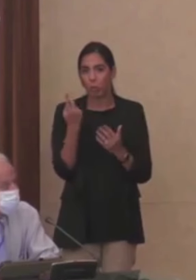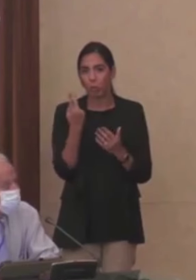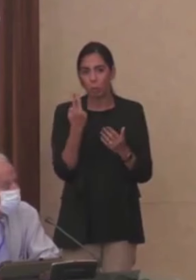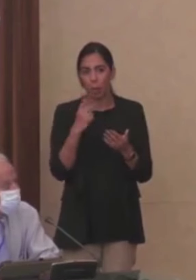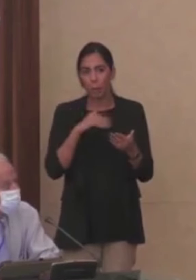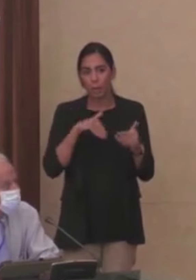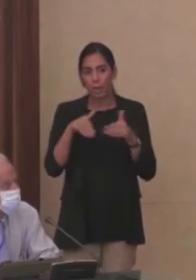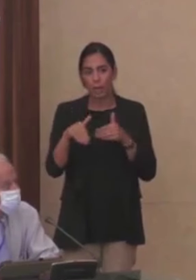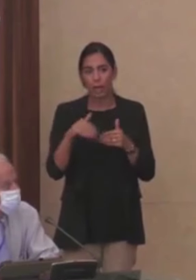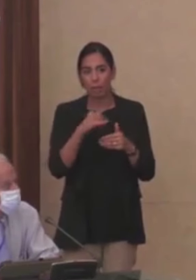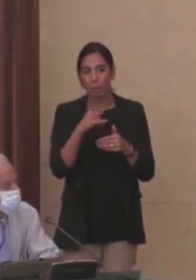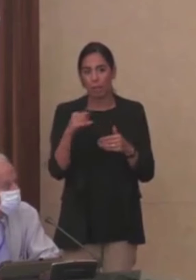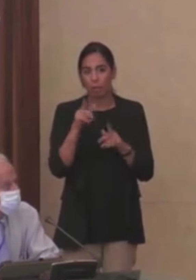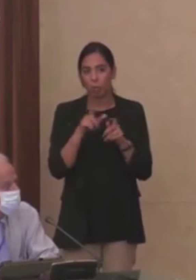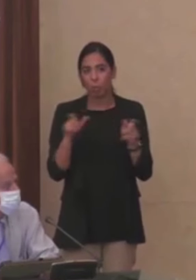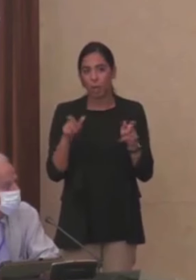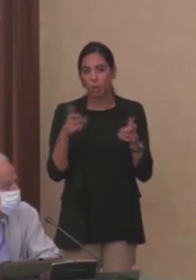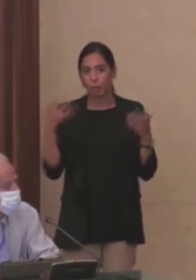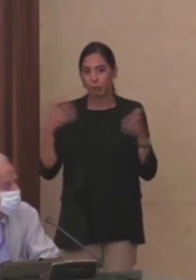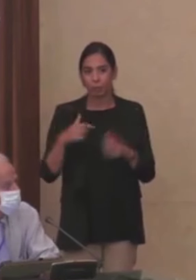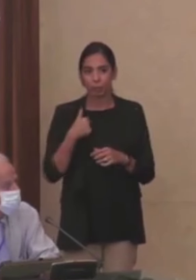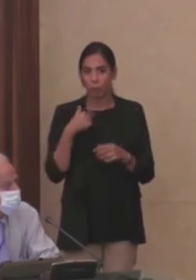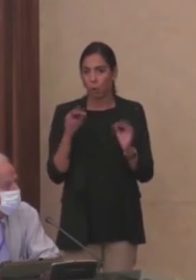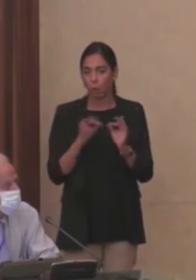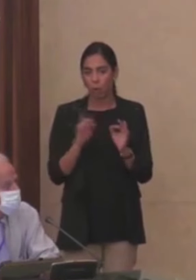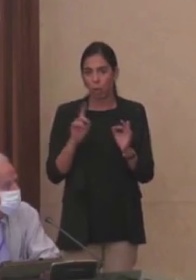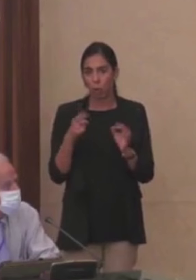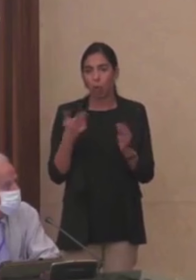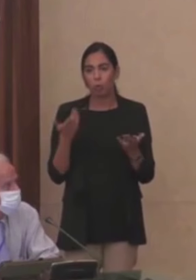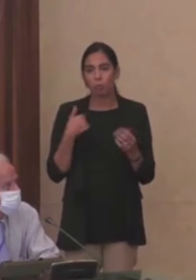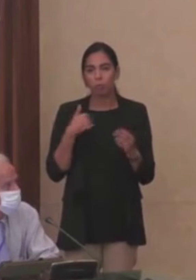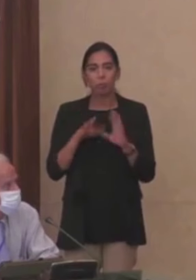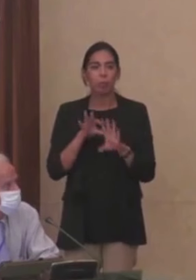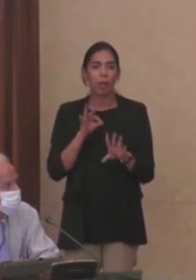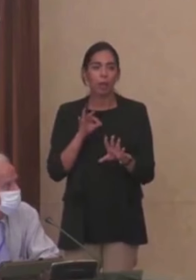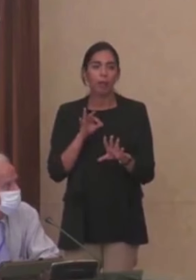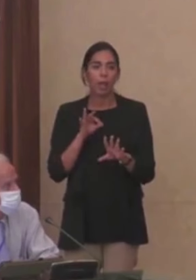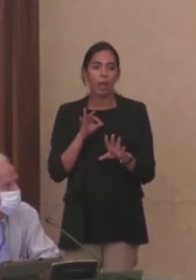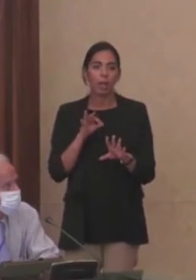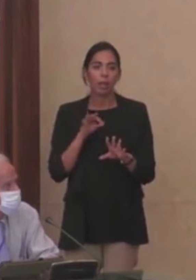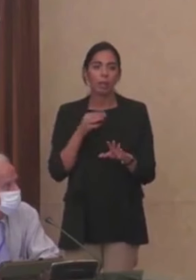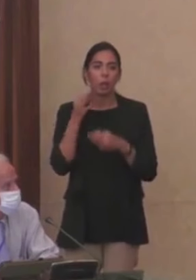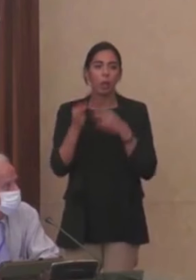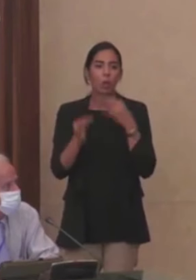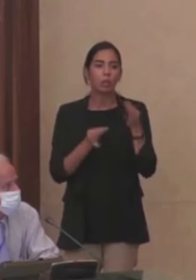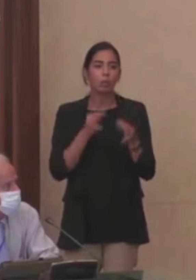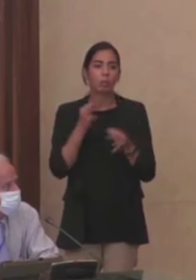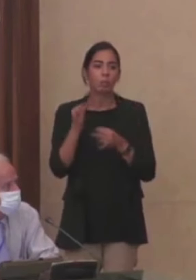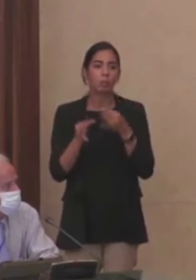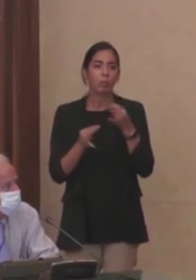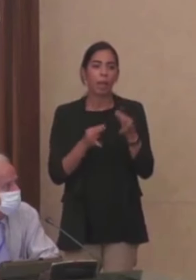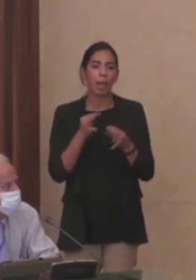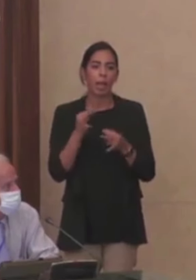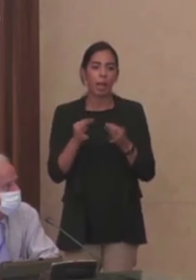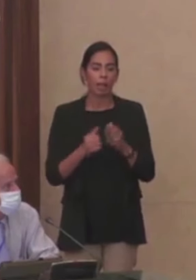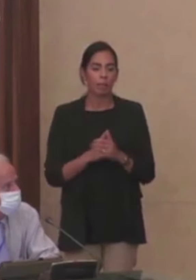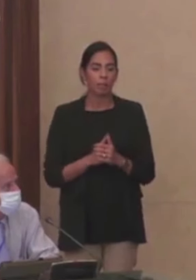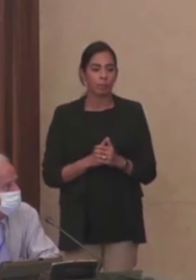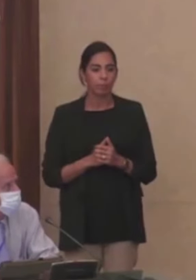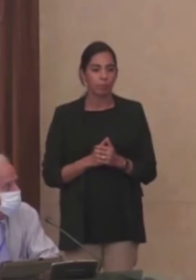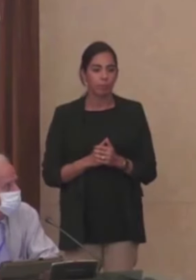the heads of the system. So I'd like to mention the app without showing it to